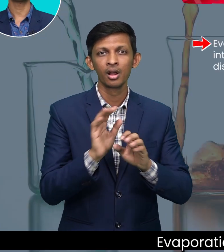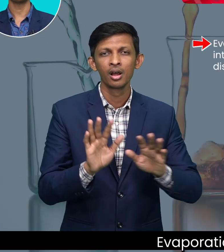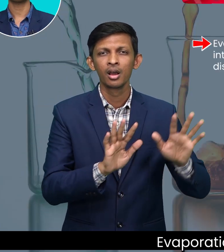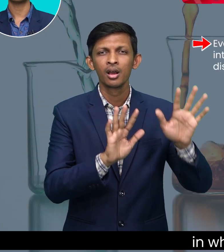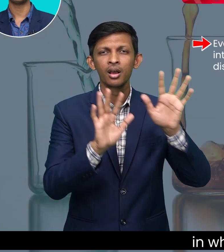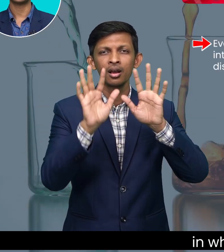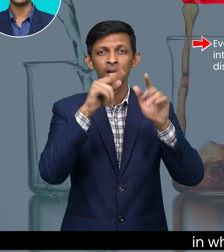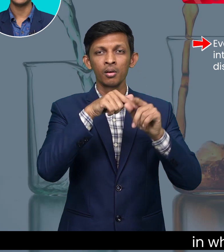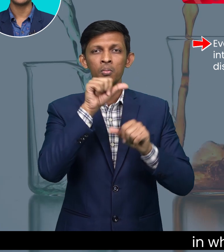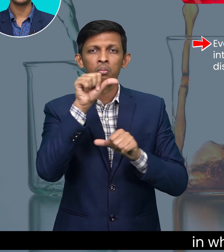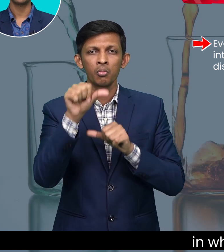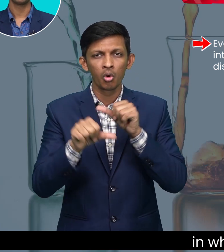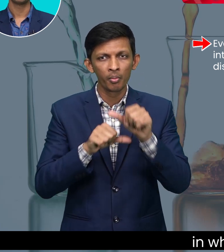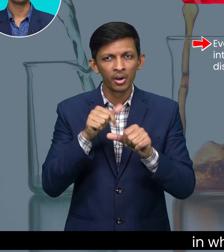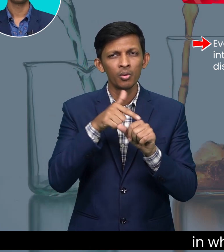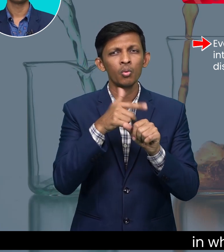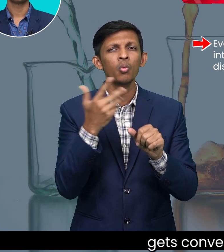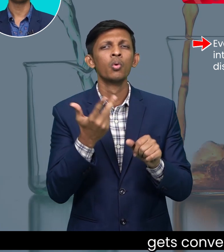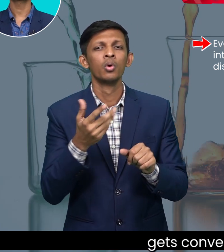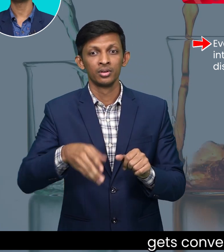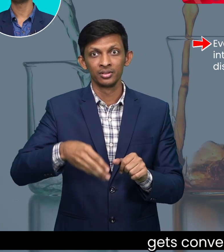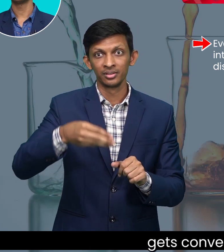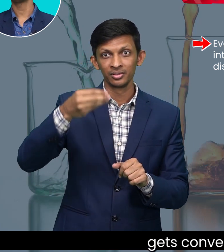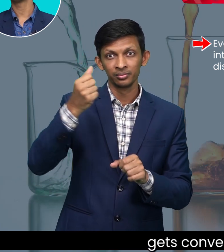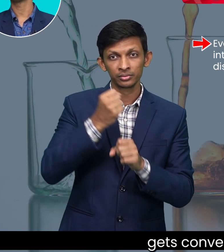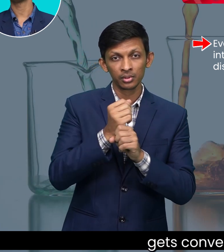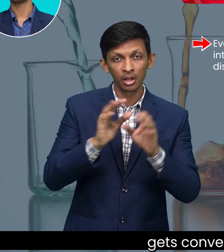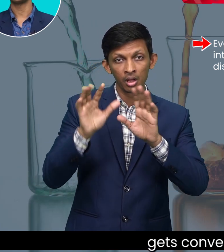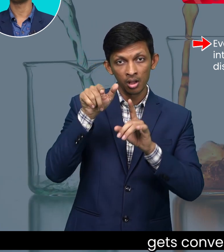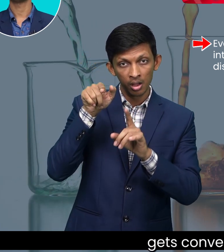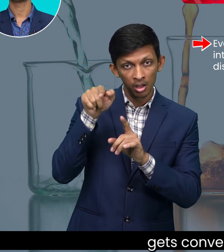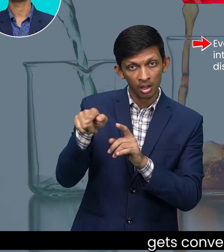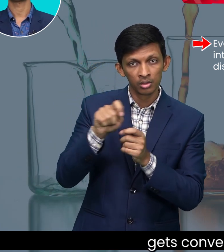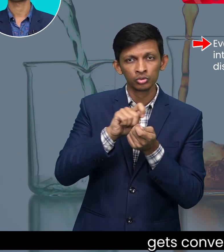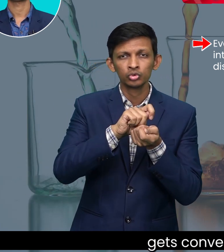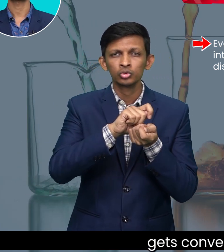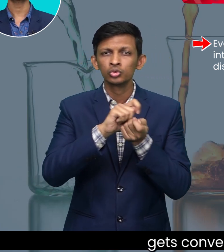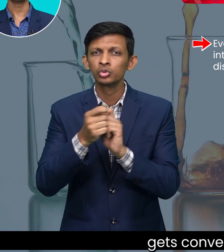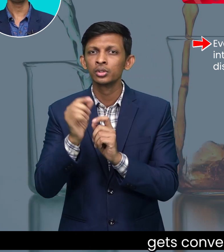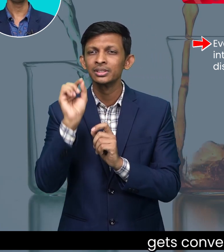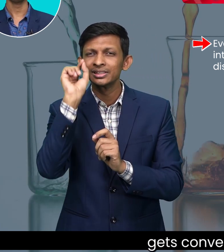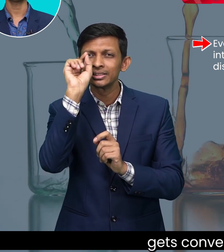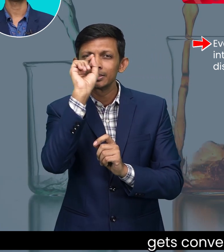Evaporation is the process in which a liquid gets converted into its vapor.